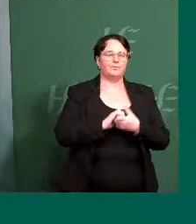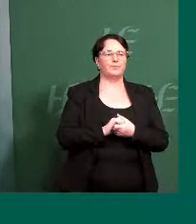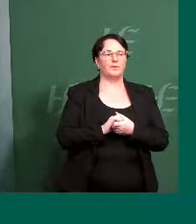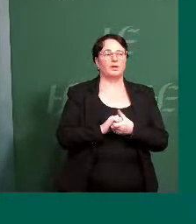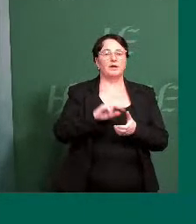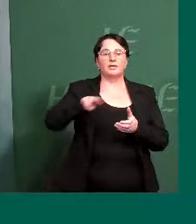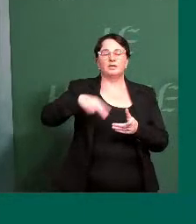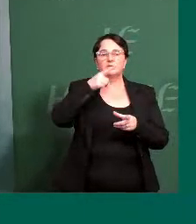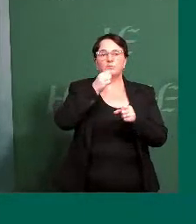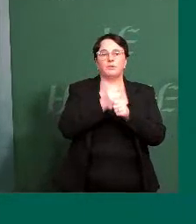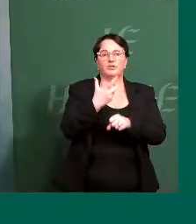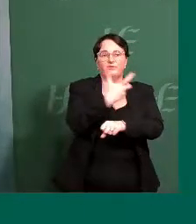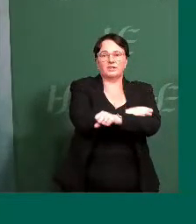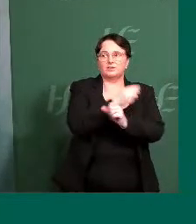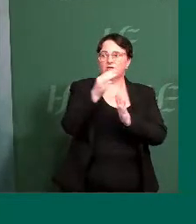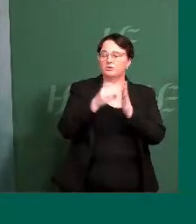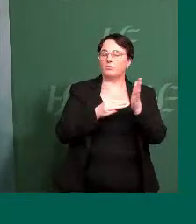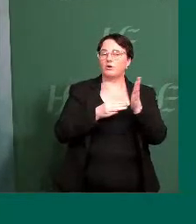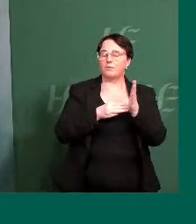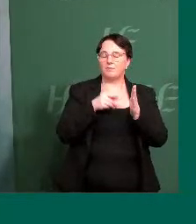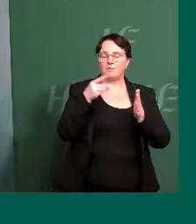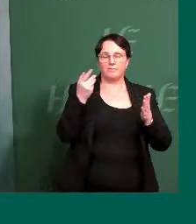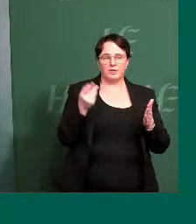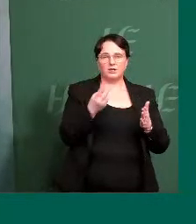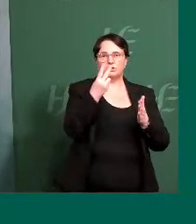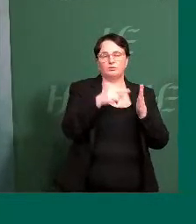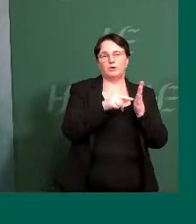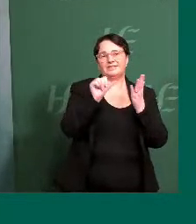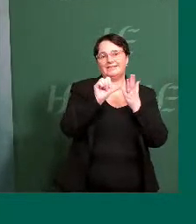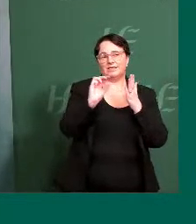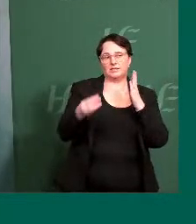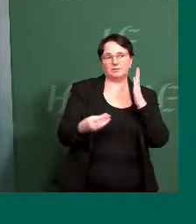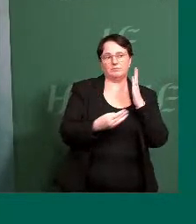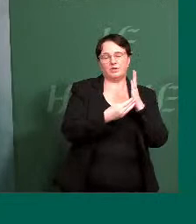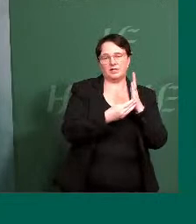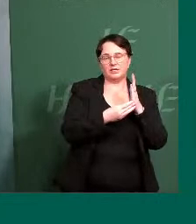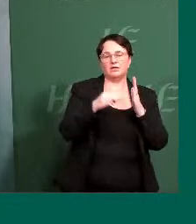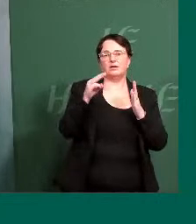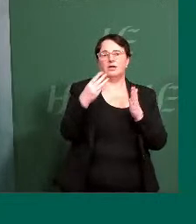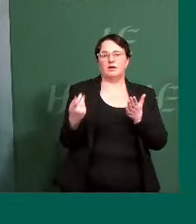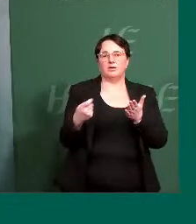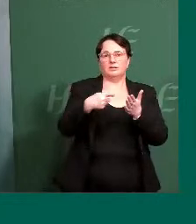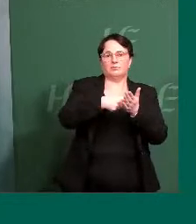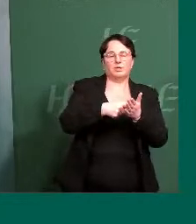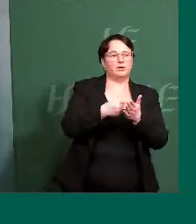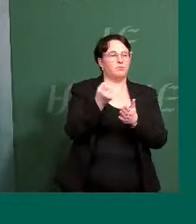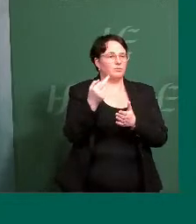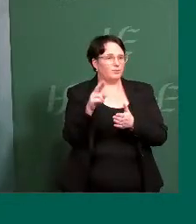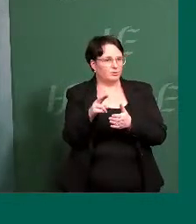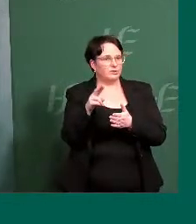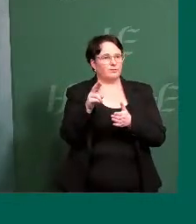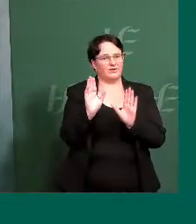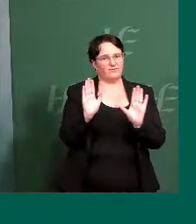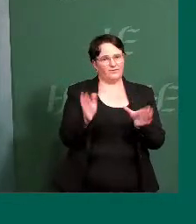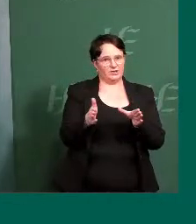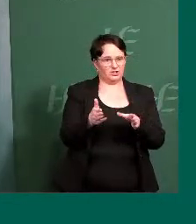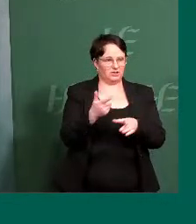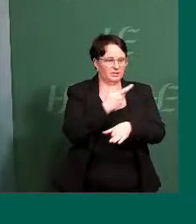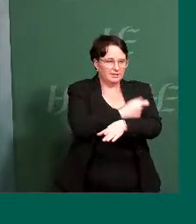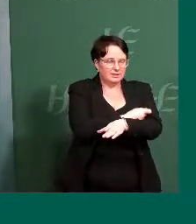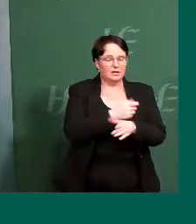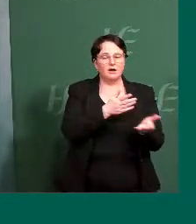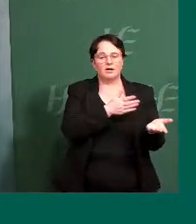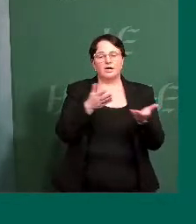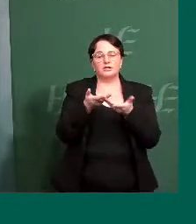moving then to our vaccination program. So 2.6 million boosters or additional doses have been administered. In our